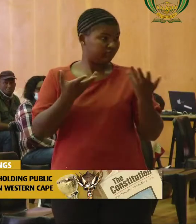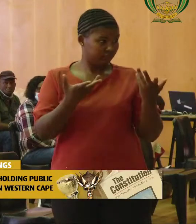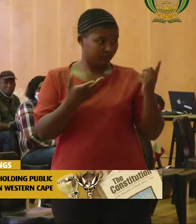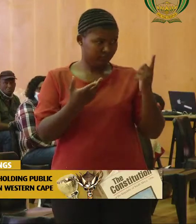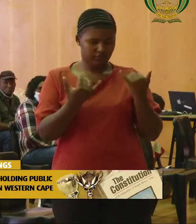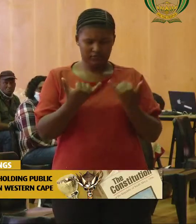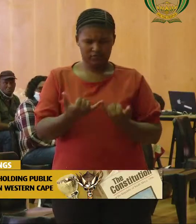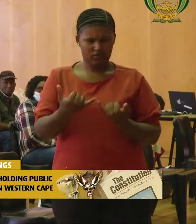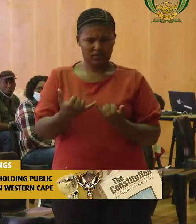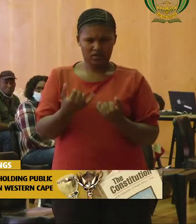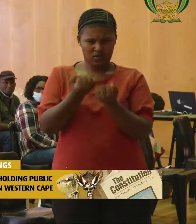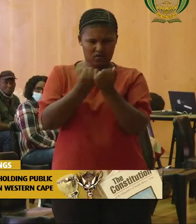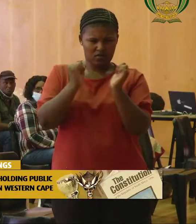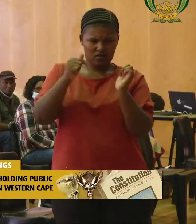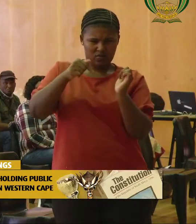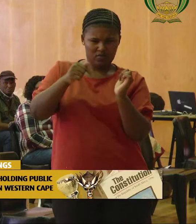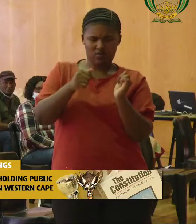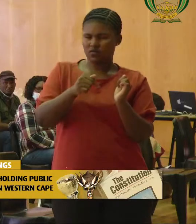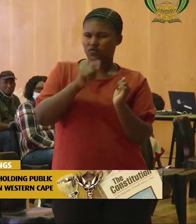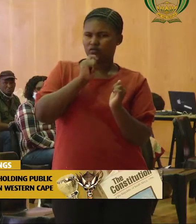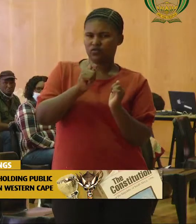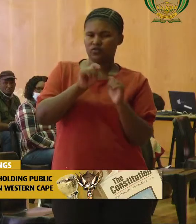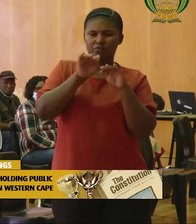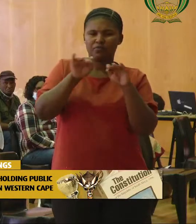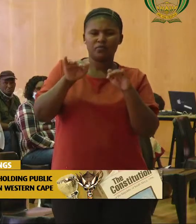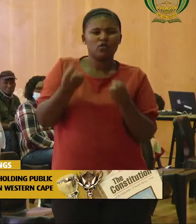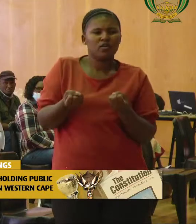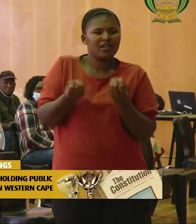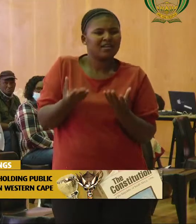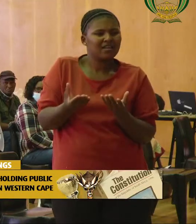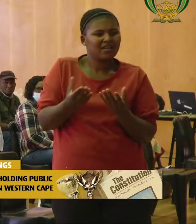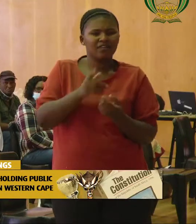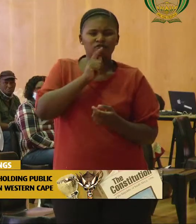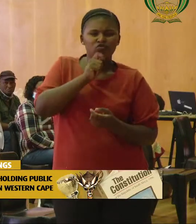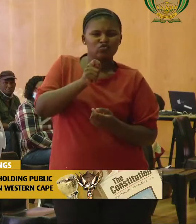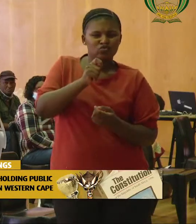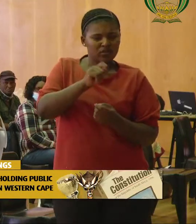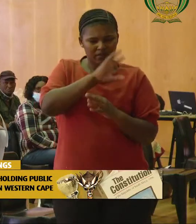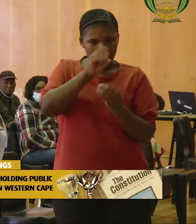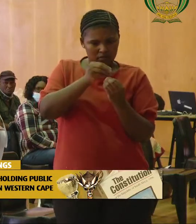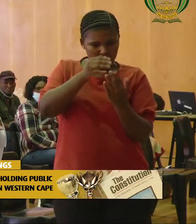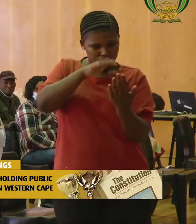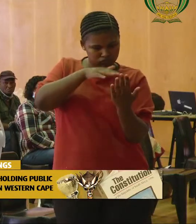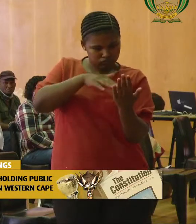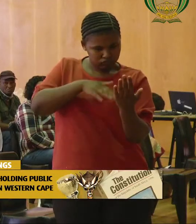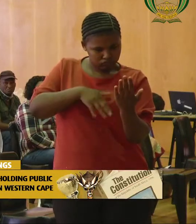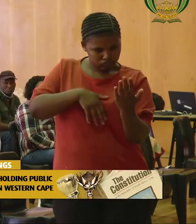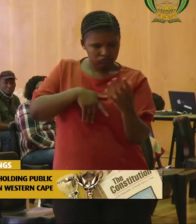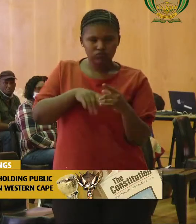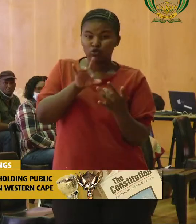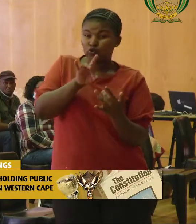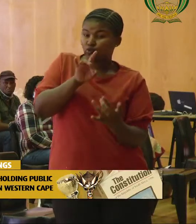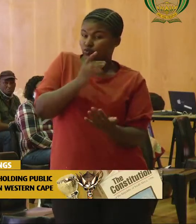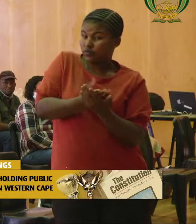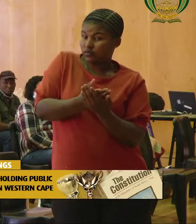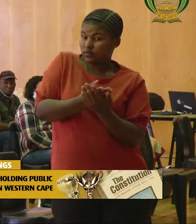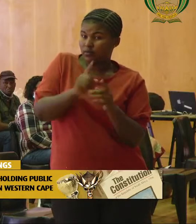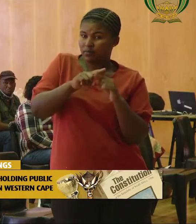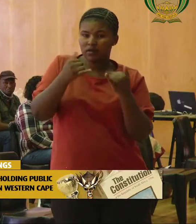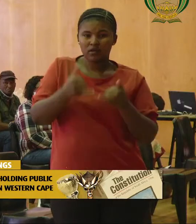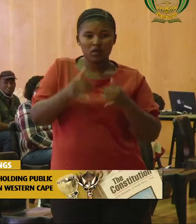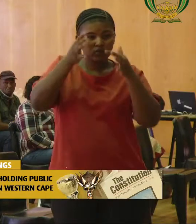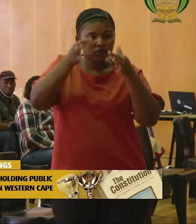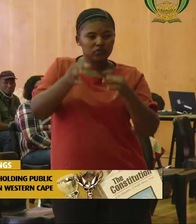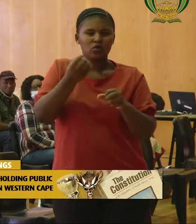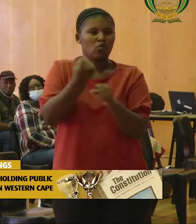not true democracy at play, when the people are not given all the true facts or a choice, but merely here to endorse a decision